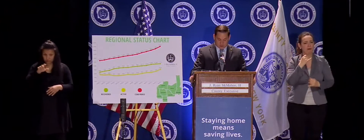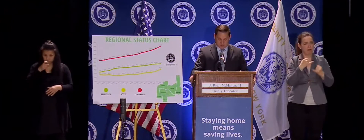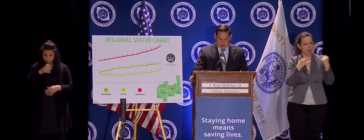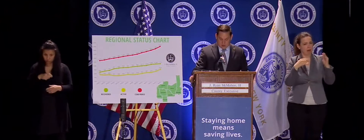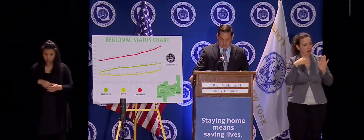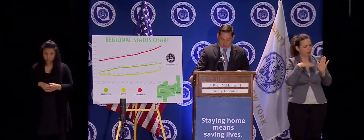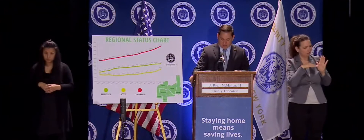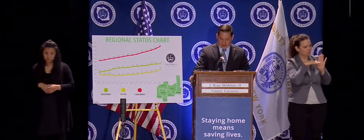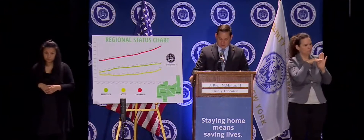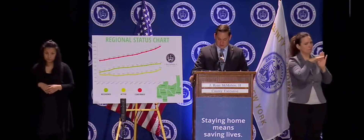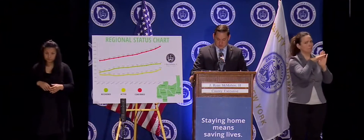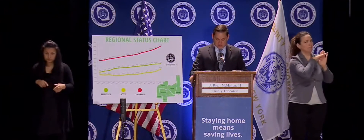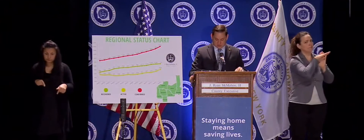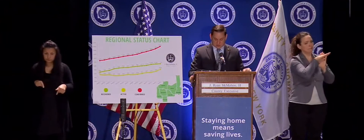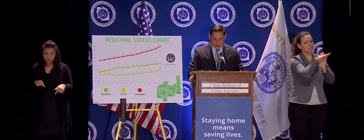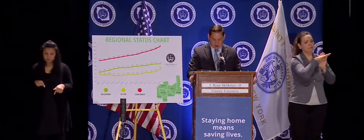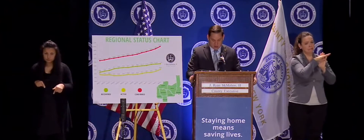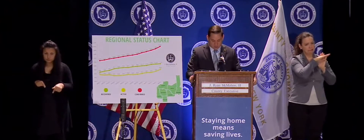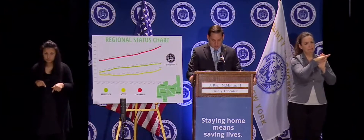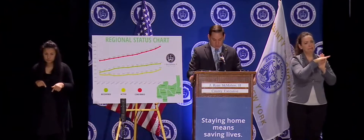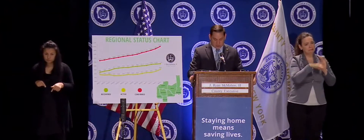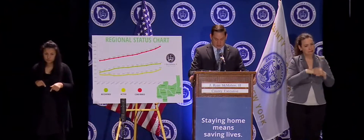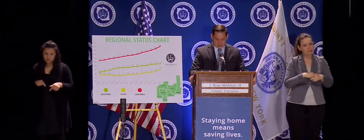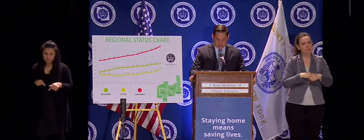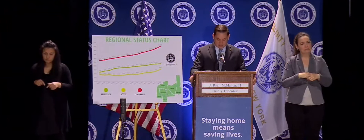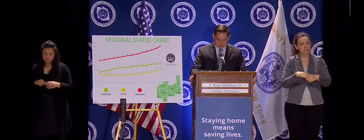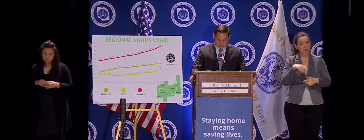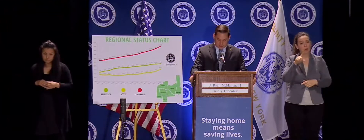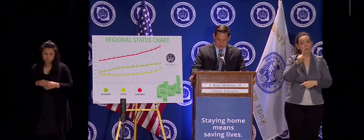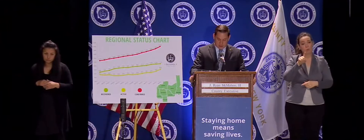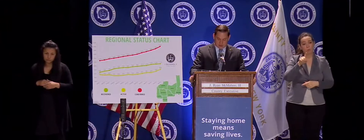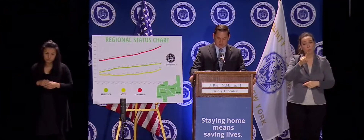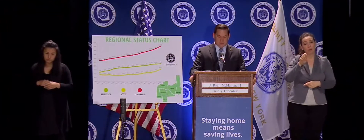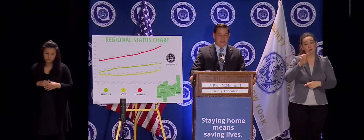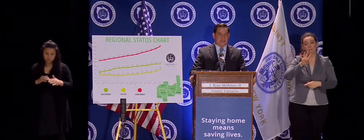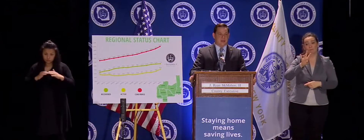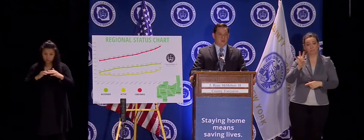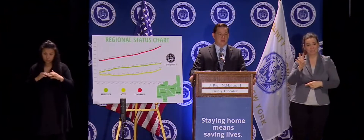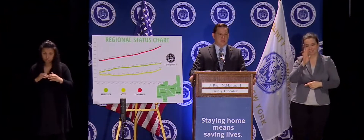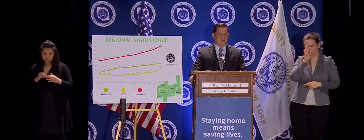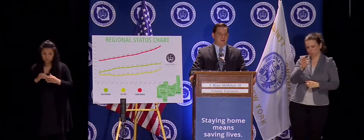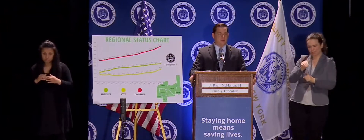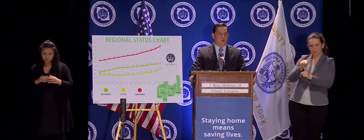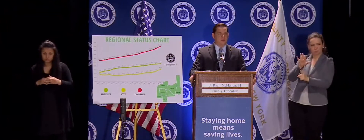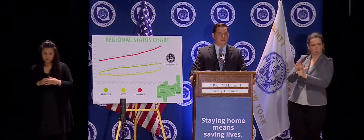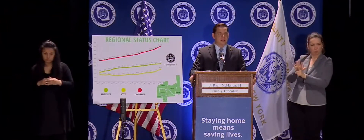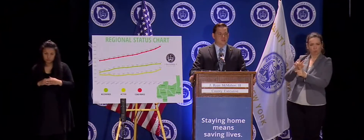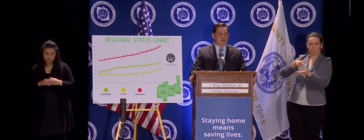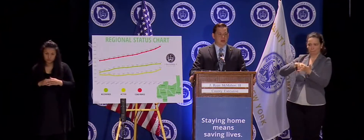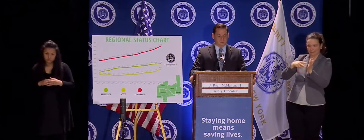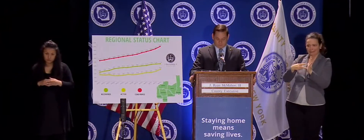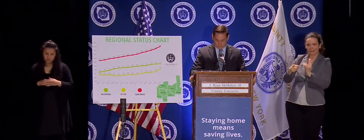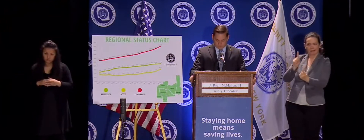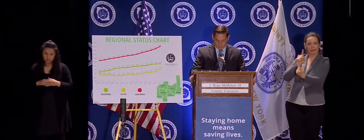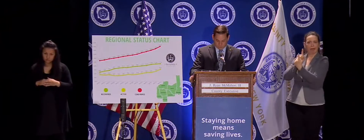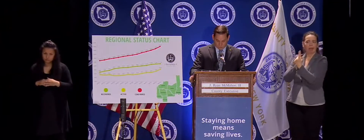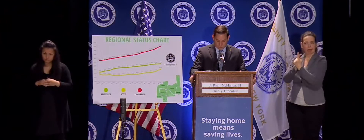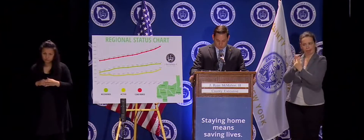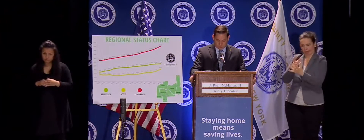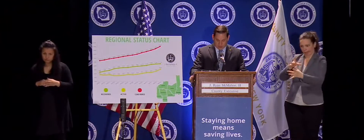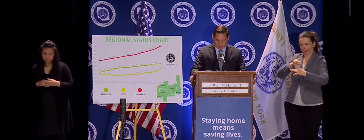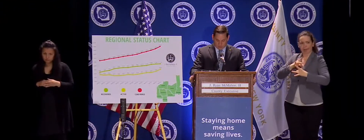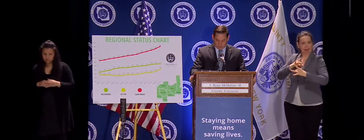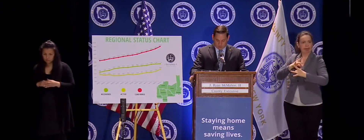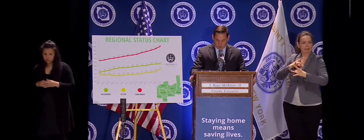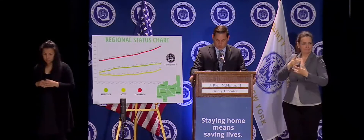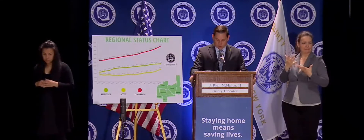147 of our positive cases are now household contacts. This is 11 more than yesterday.